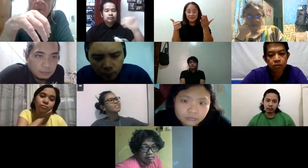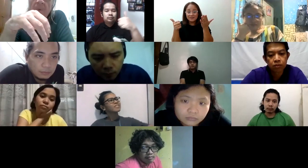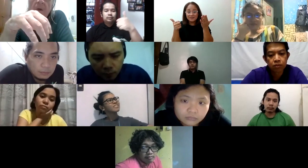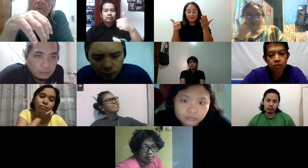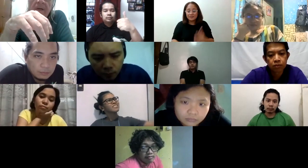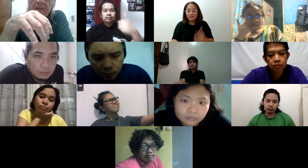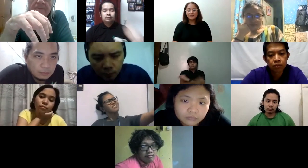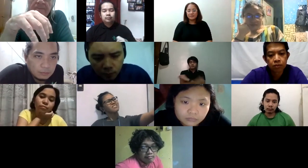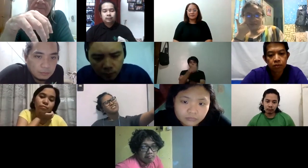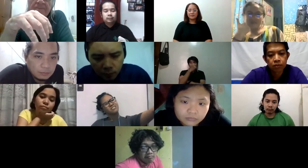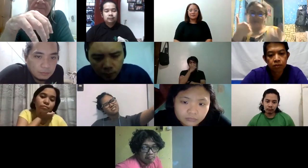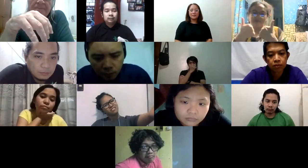All right.